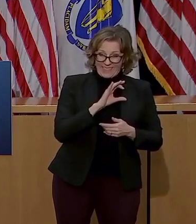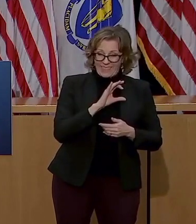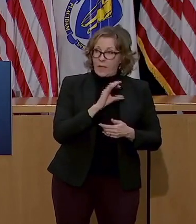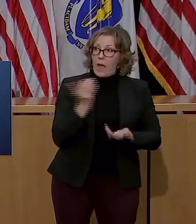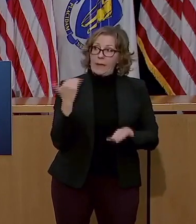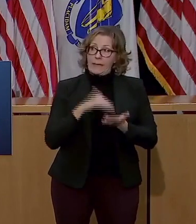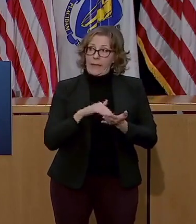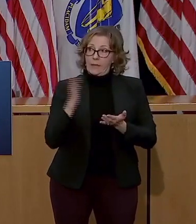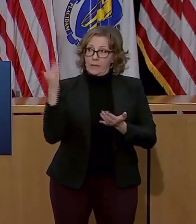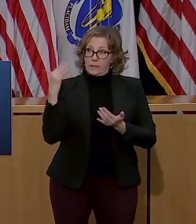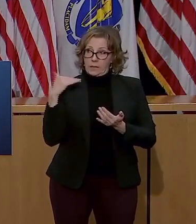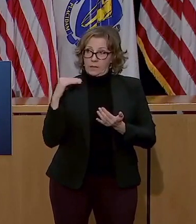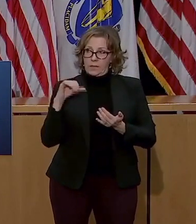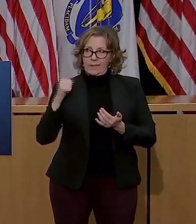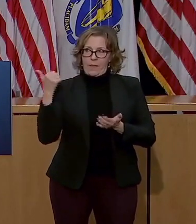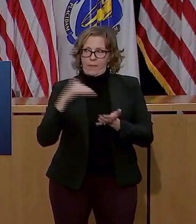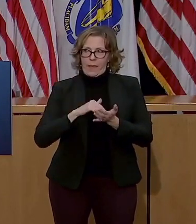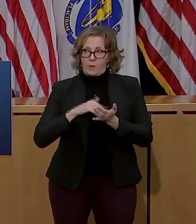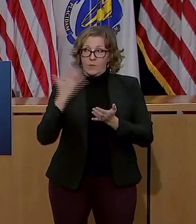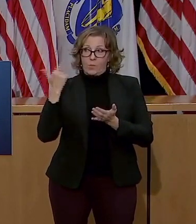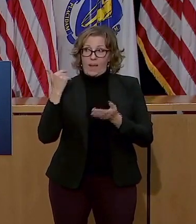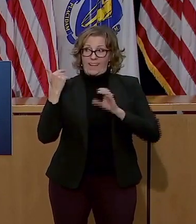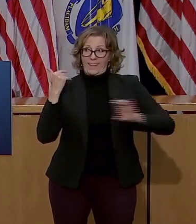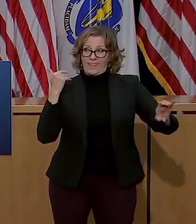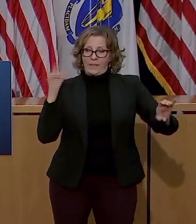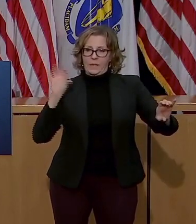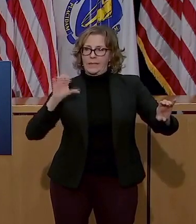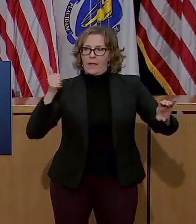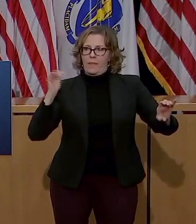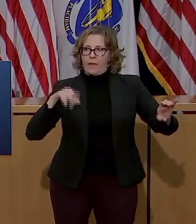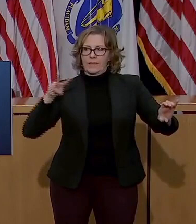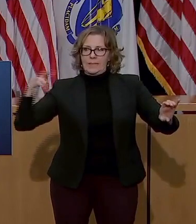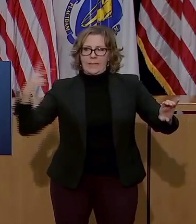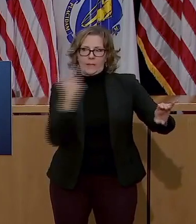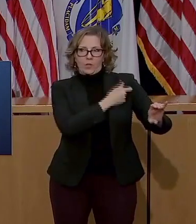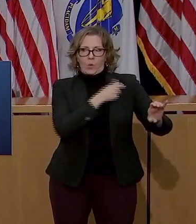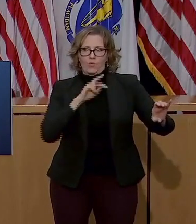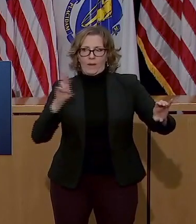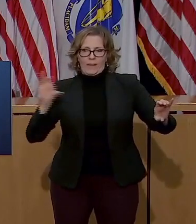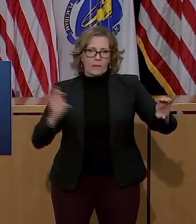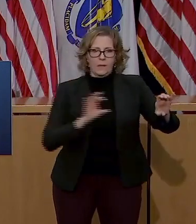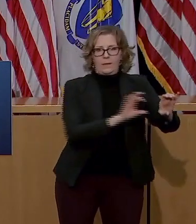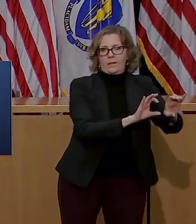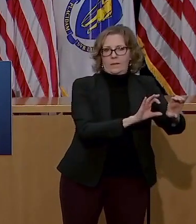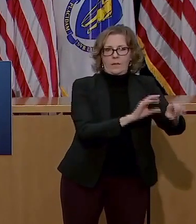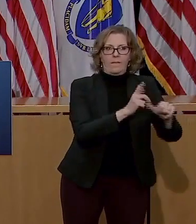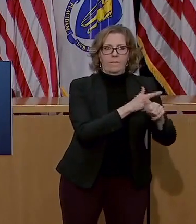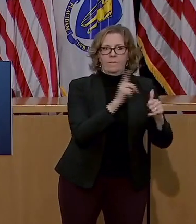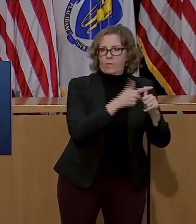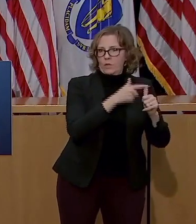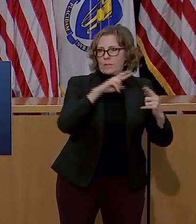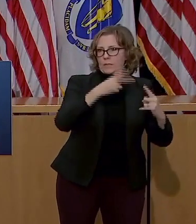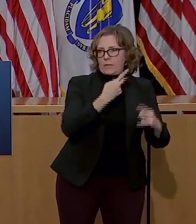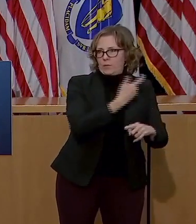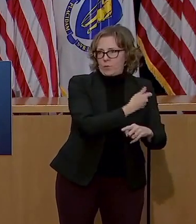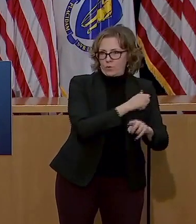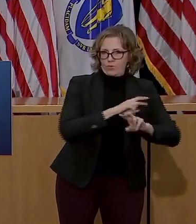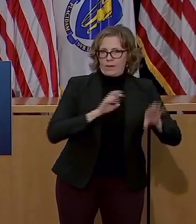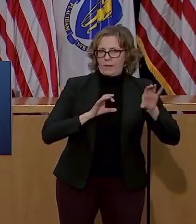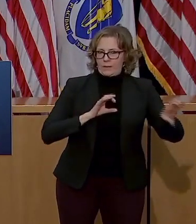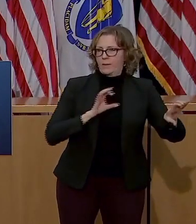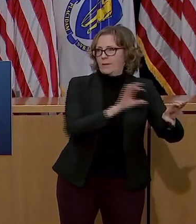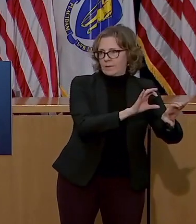sure they had the second dose amount. And what clearly hospitals and everyone